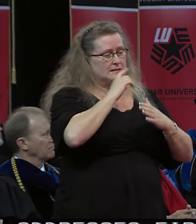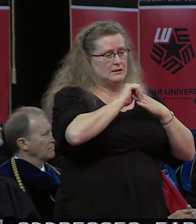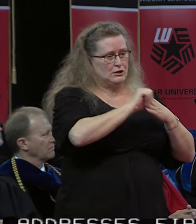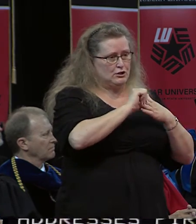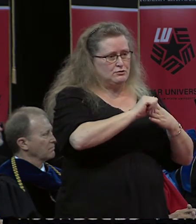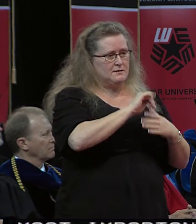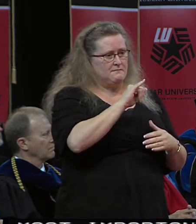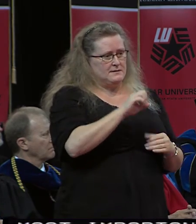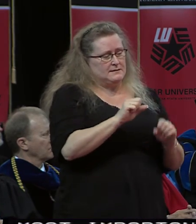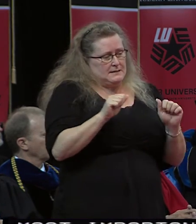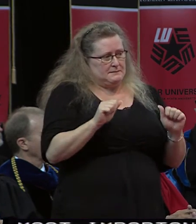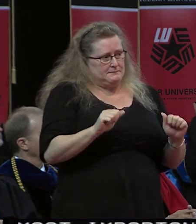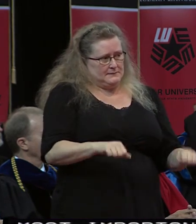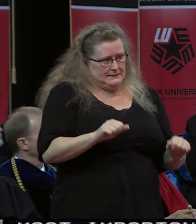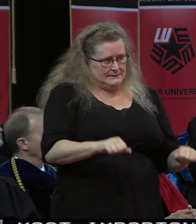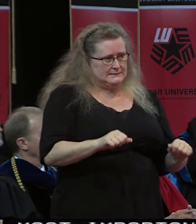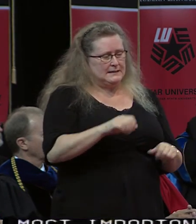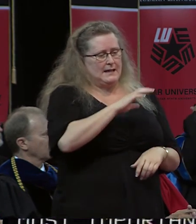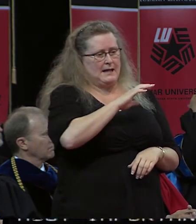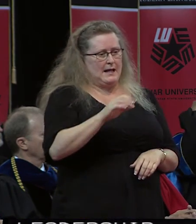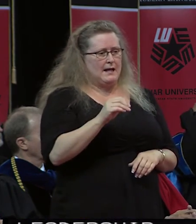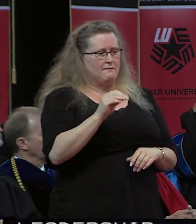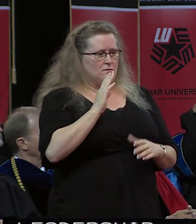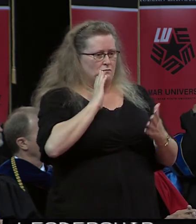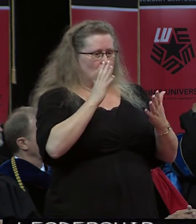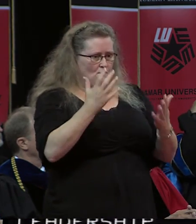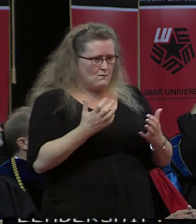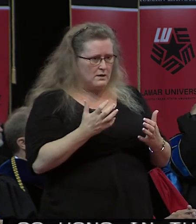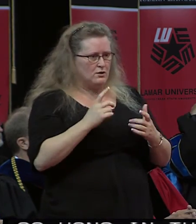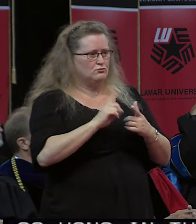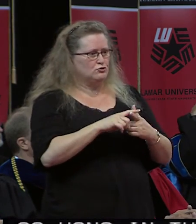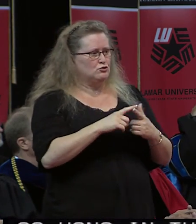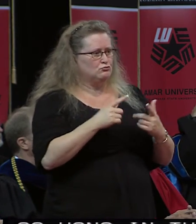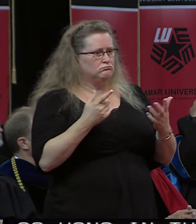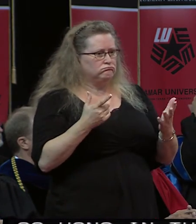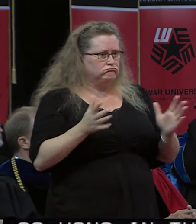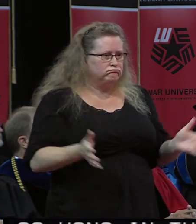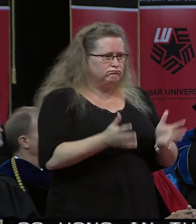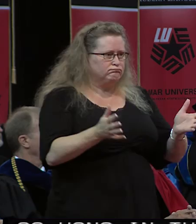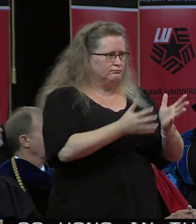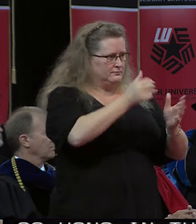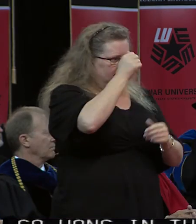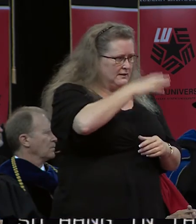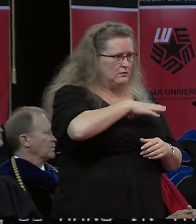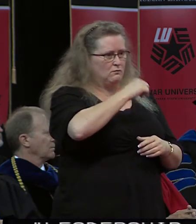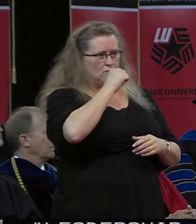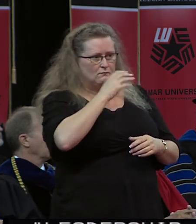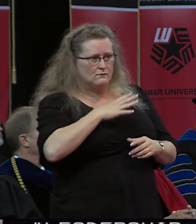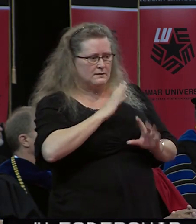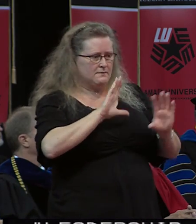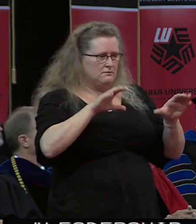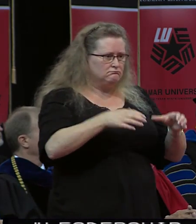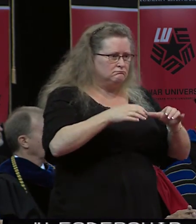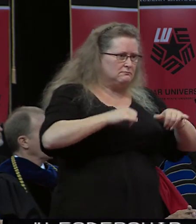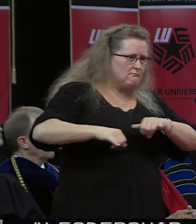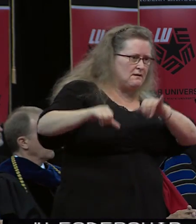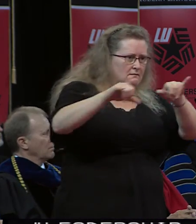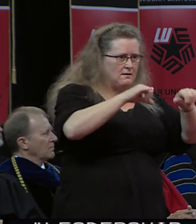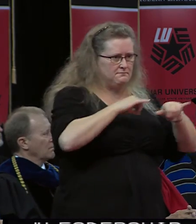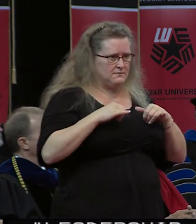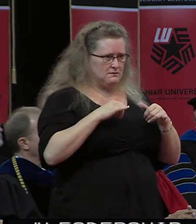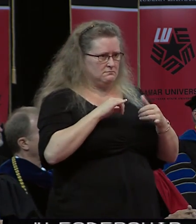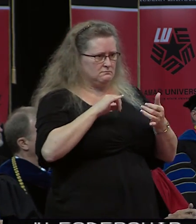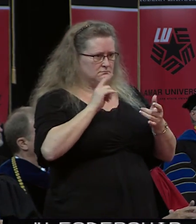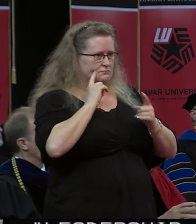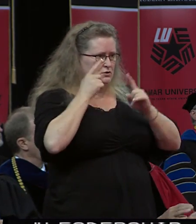is the capacity and the will to rally men and women to a common purpose and the character which